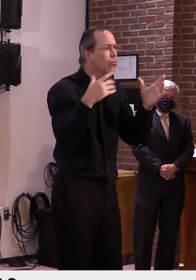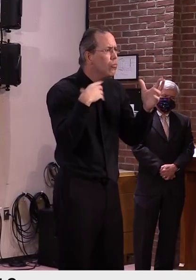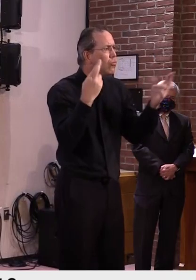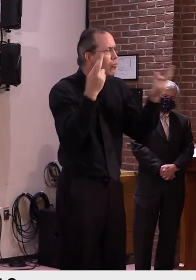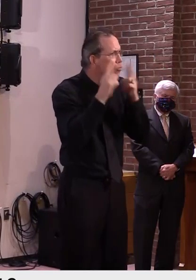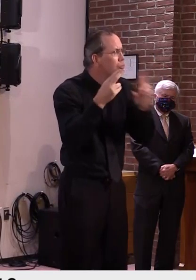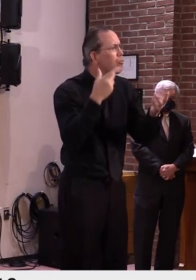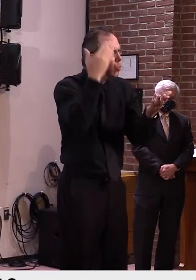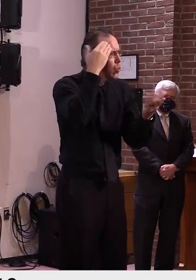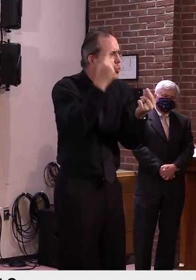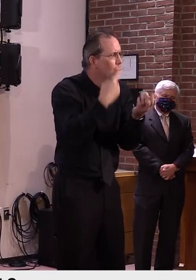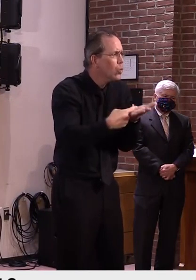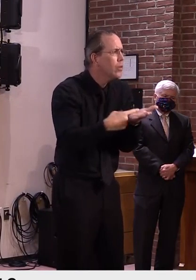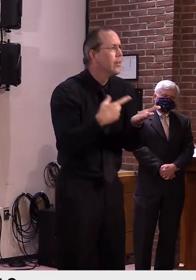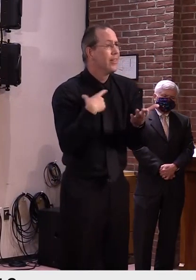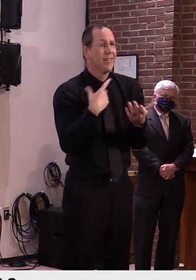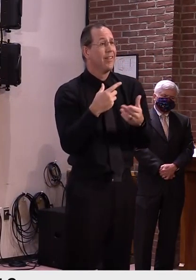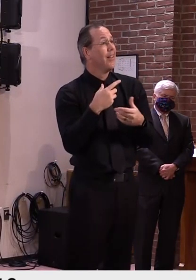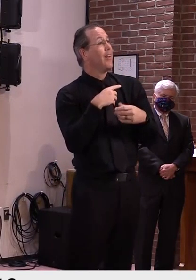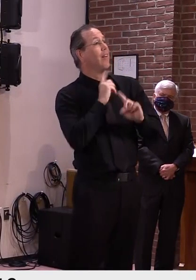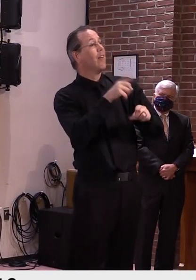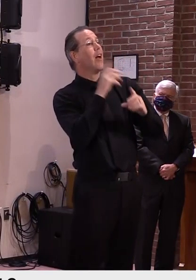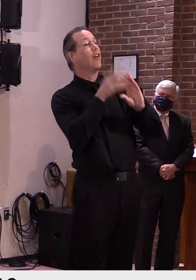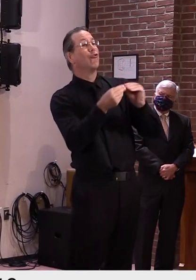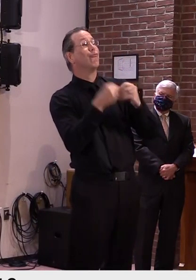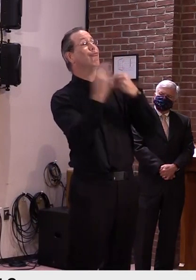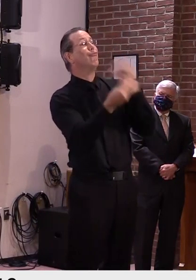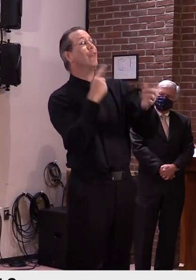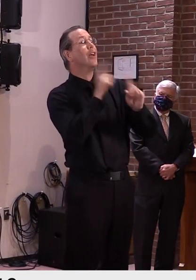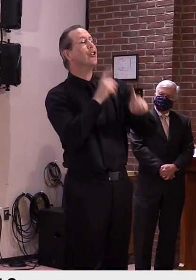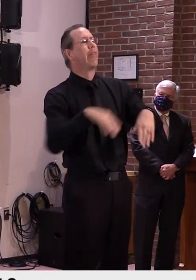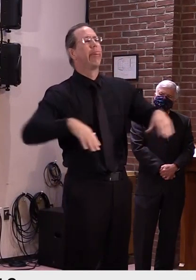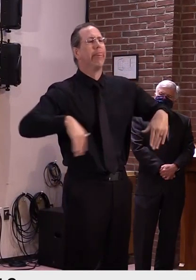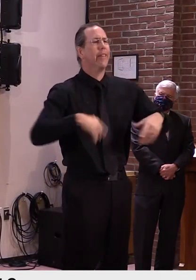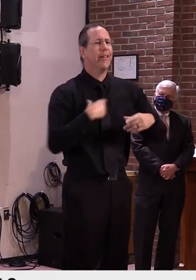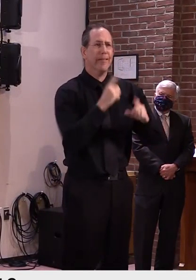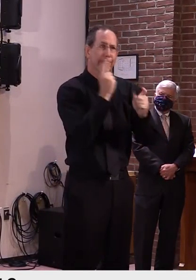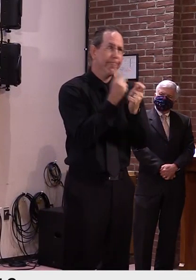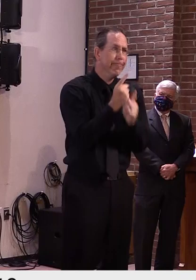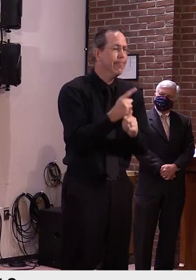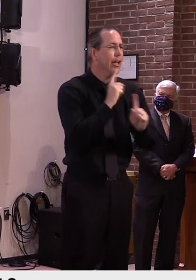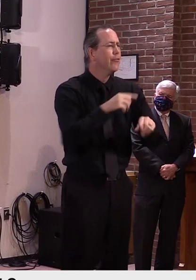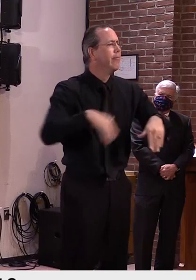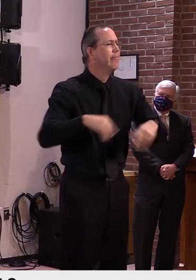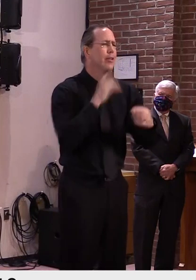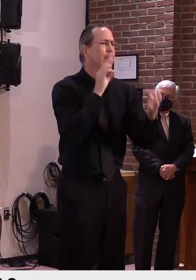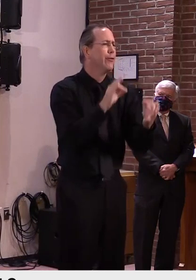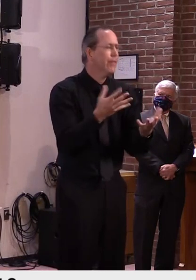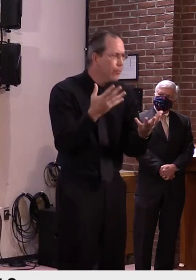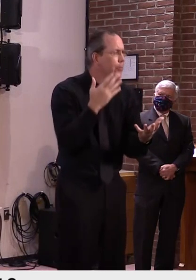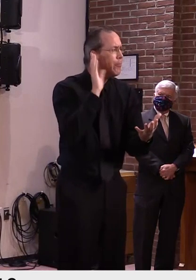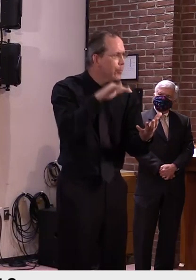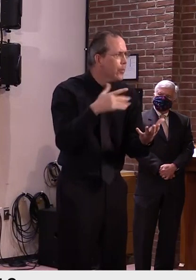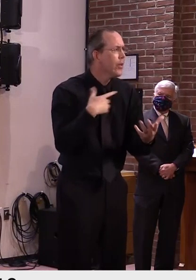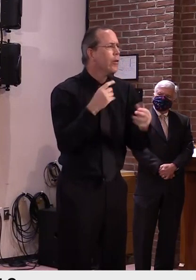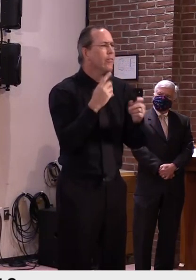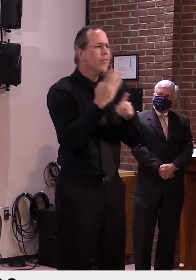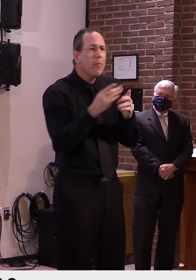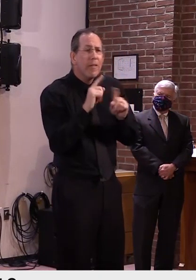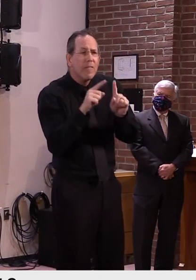move forward or to stay where we are, has ripple effects somewhere else. And we think about the